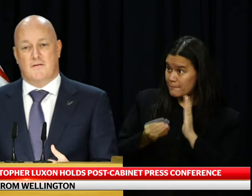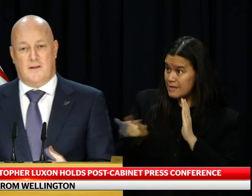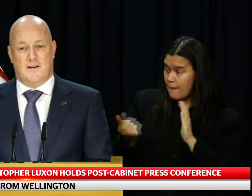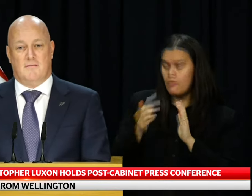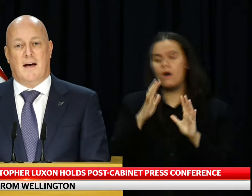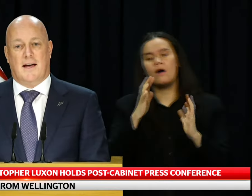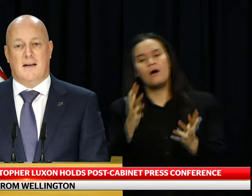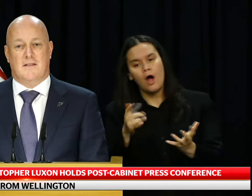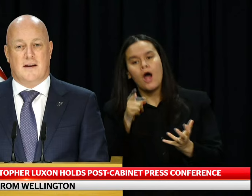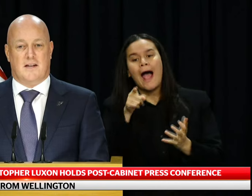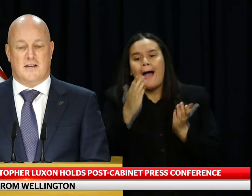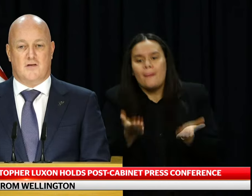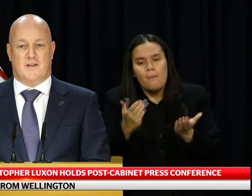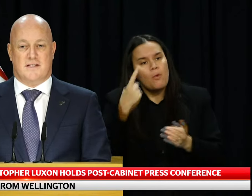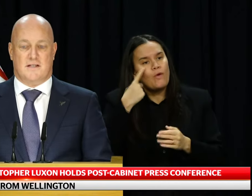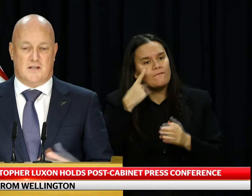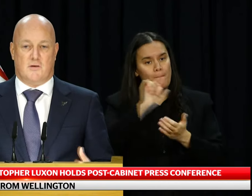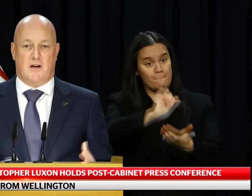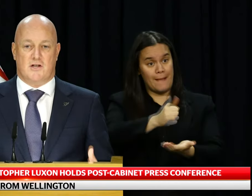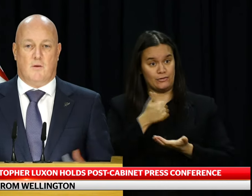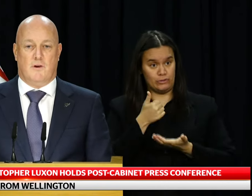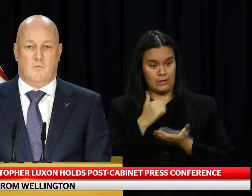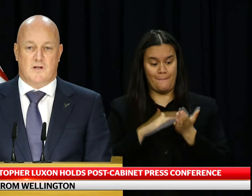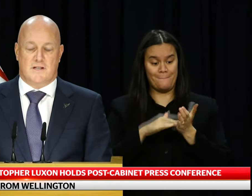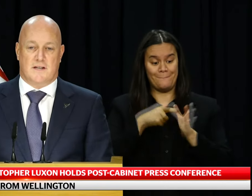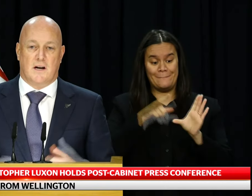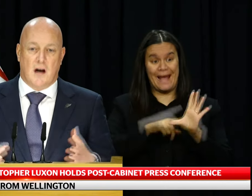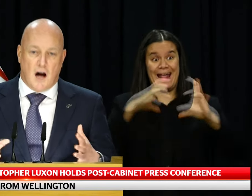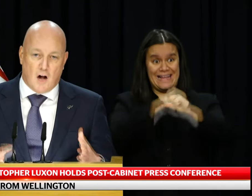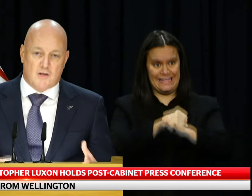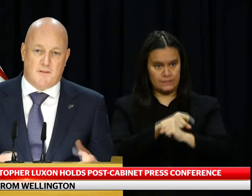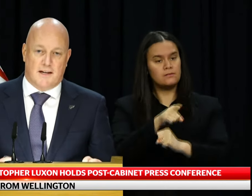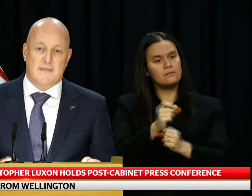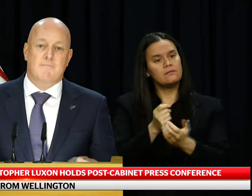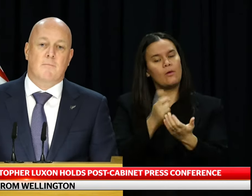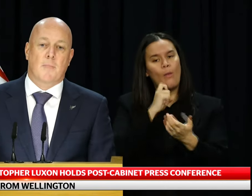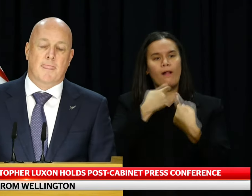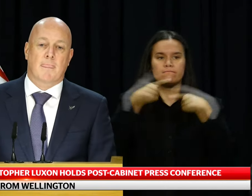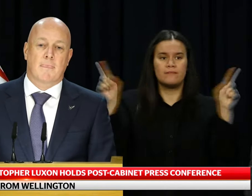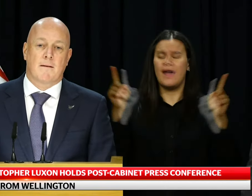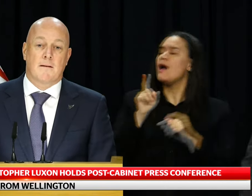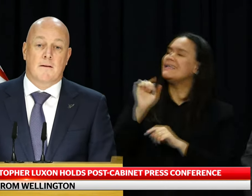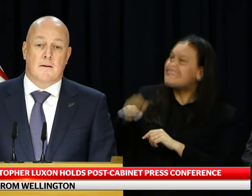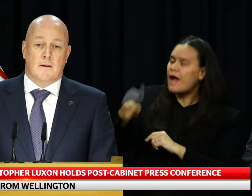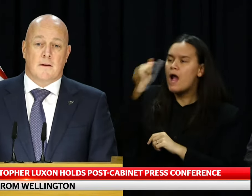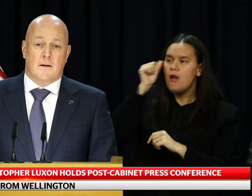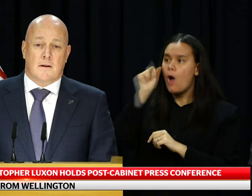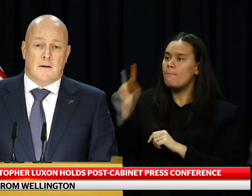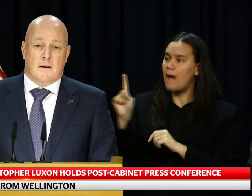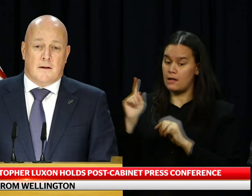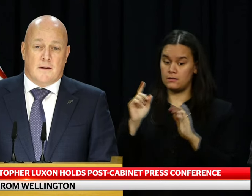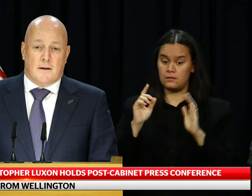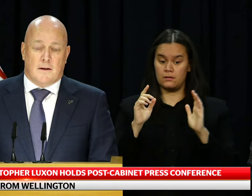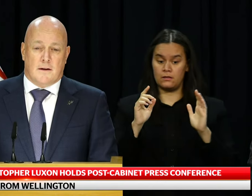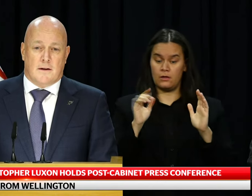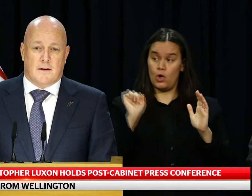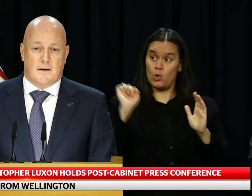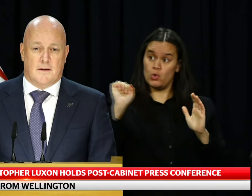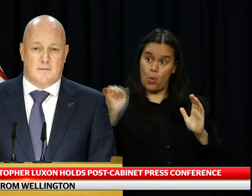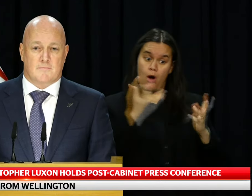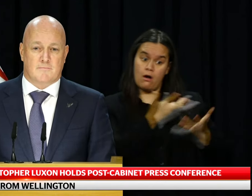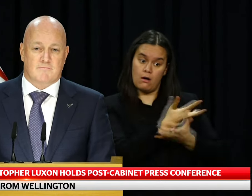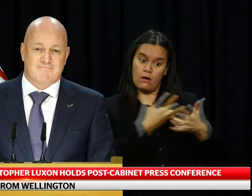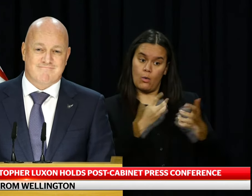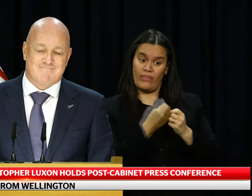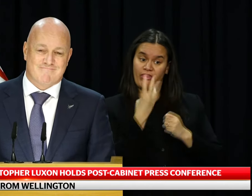a budget for the end of May that actually addresses the situation that we're in, on the chopping block from the coalition negotiations,